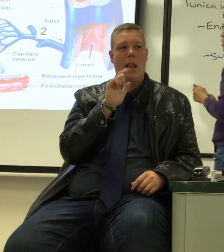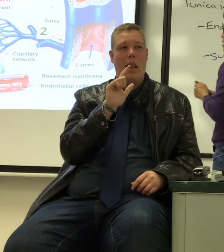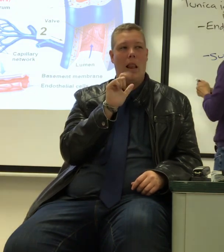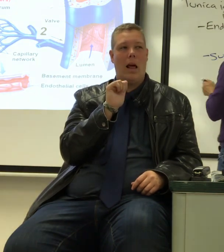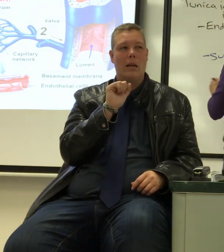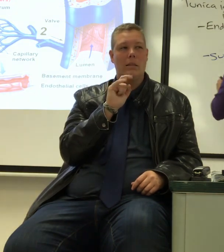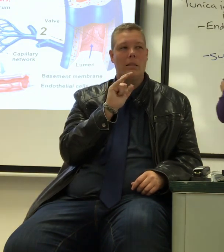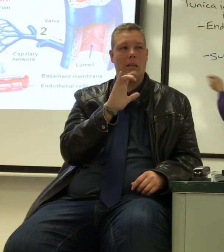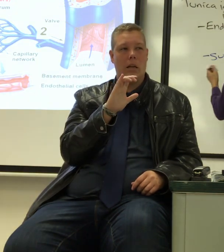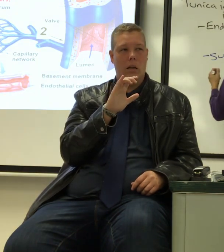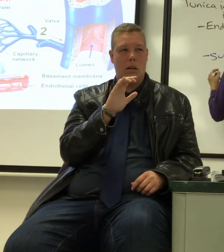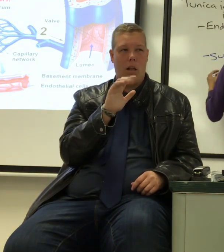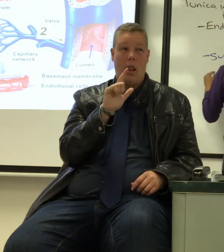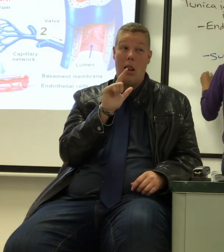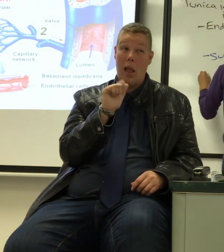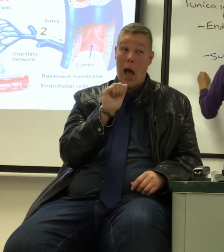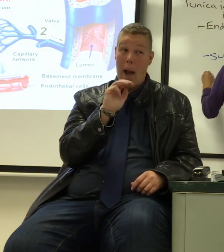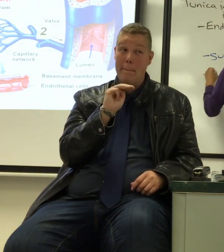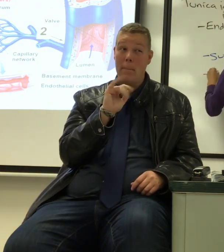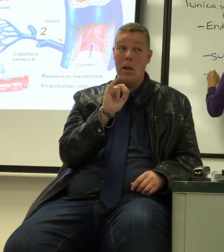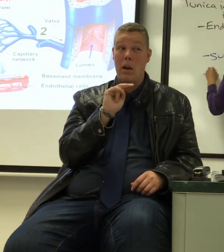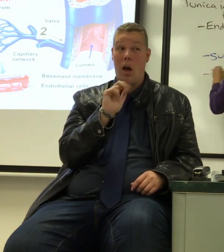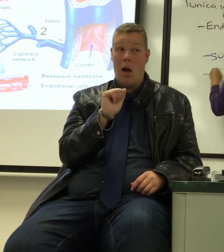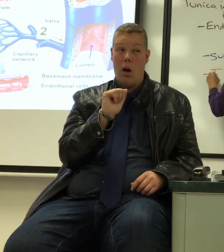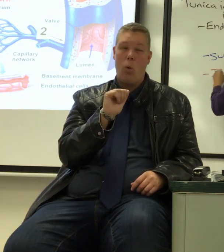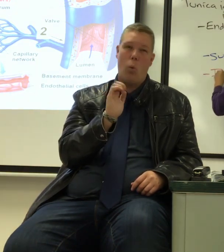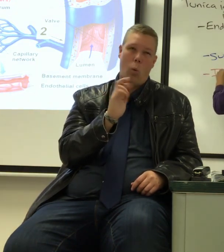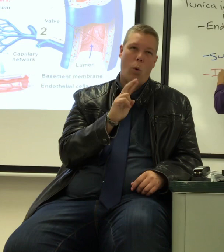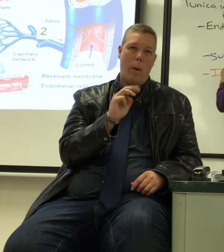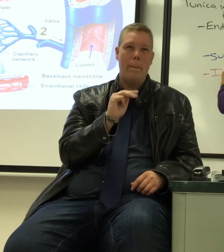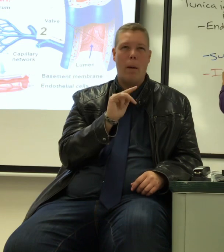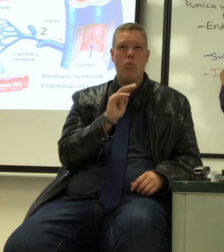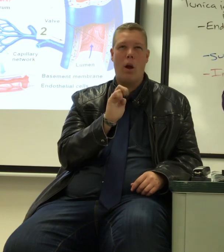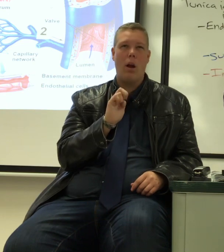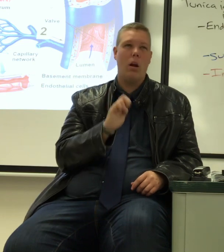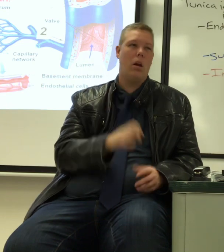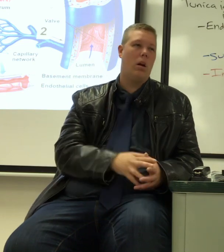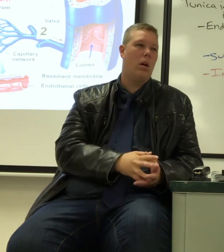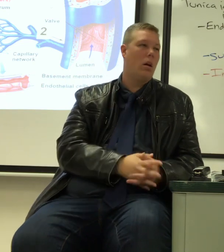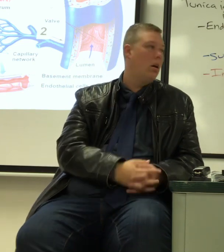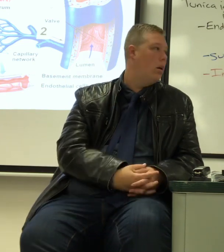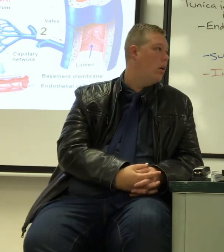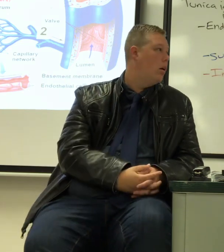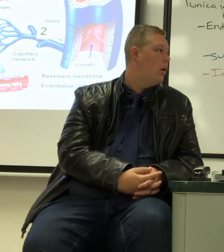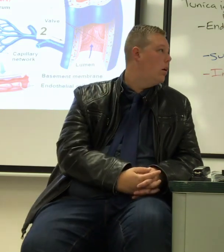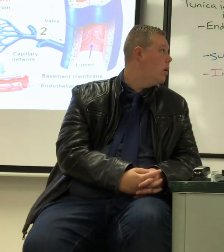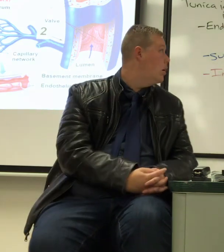elastic membrane. I tend to call it internal